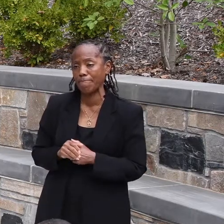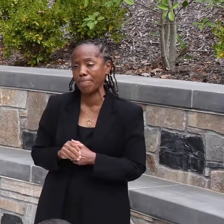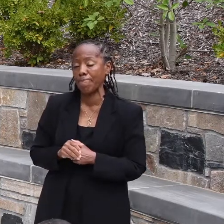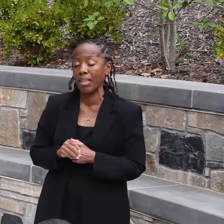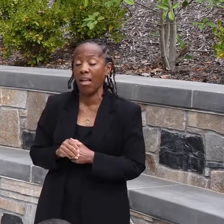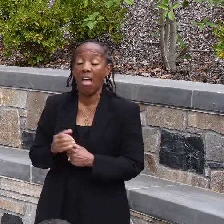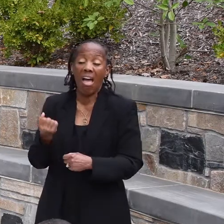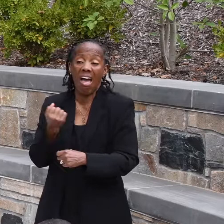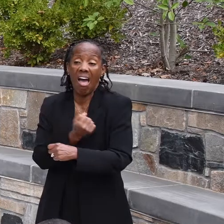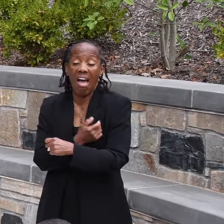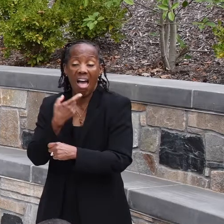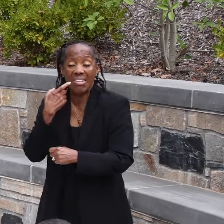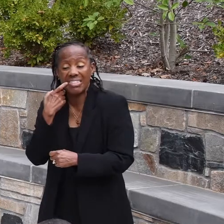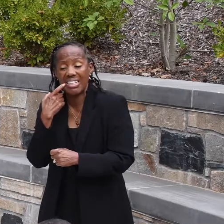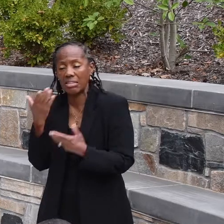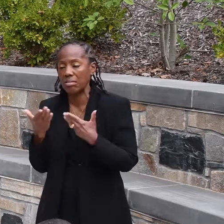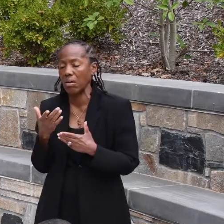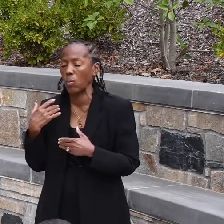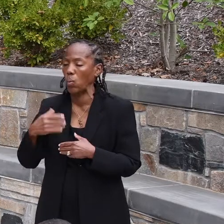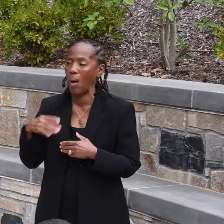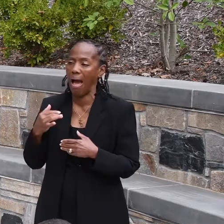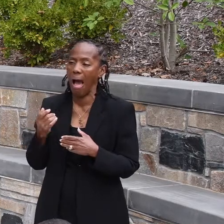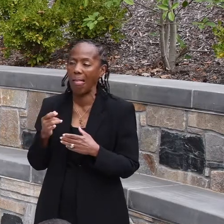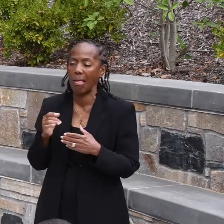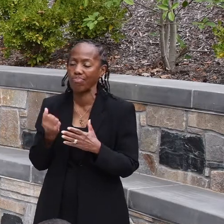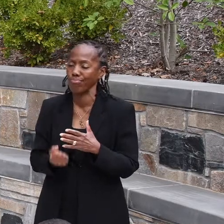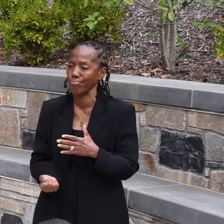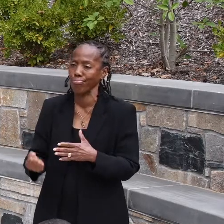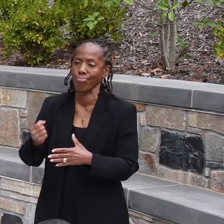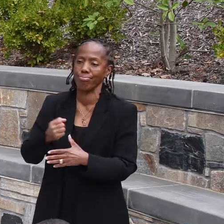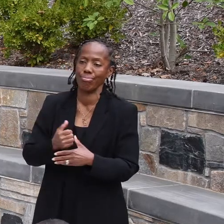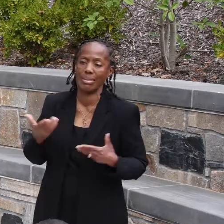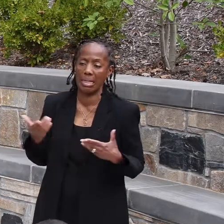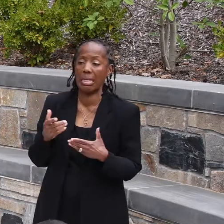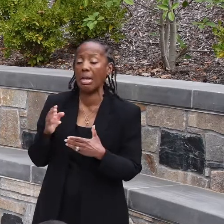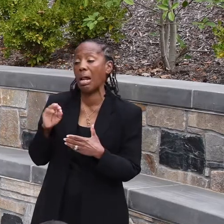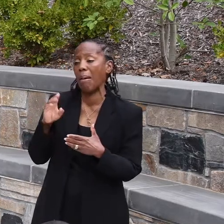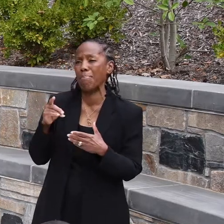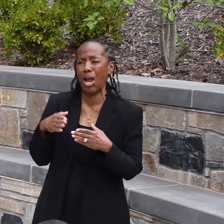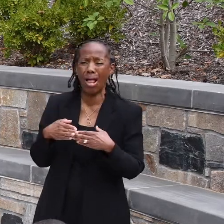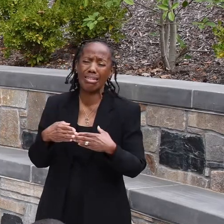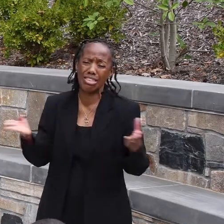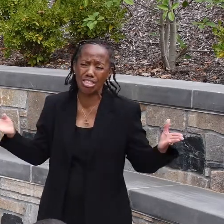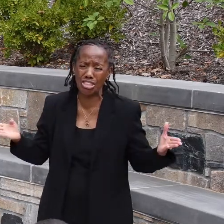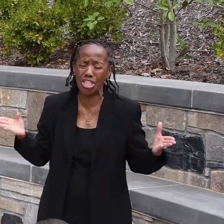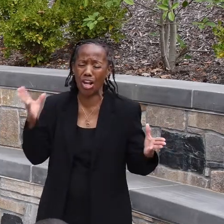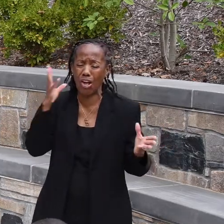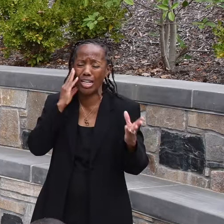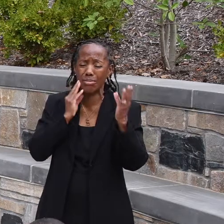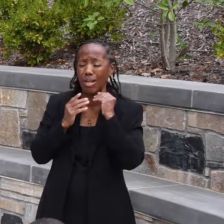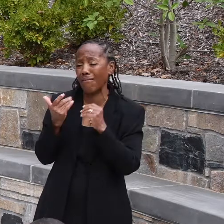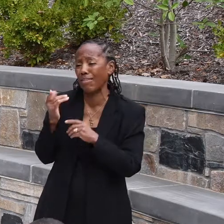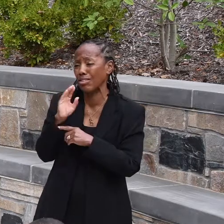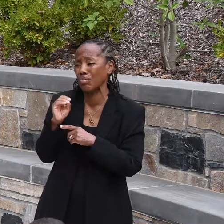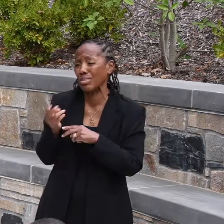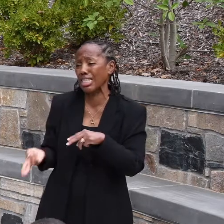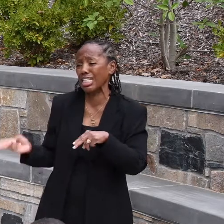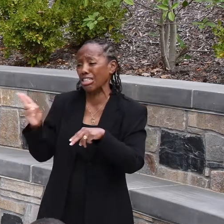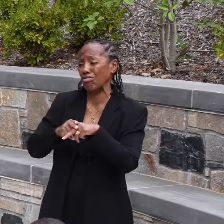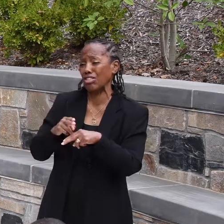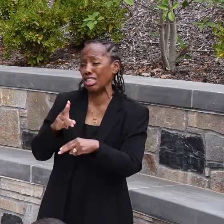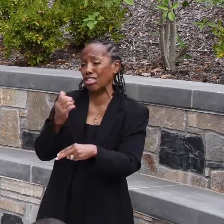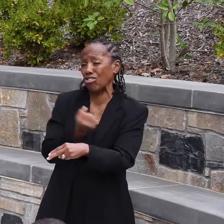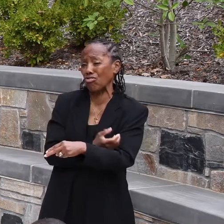Addiction services are one of the major needs that we have. Maryland overall experienced a 15% increase in